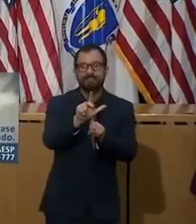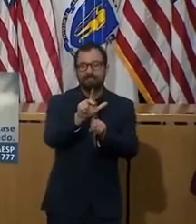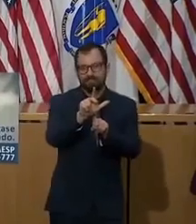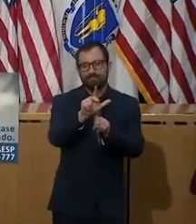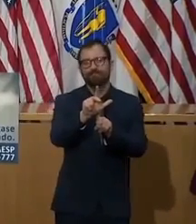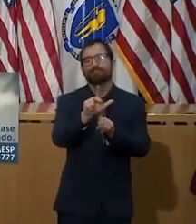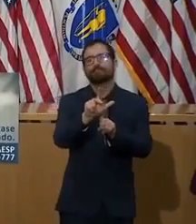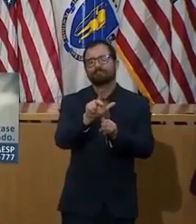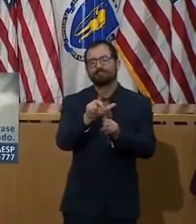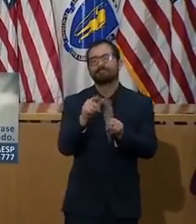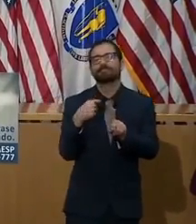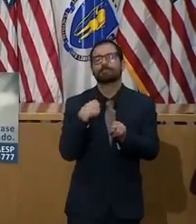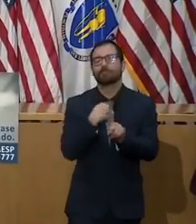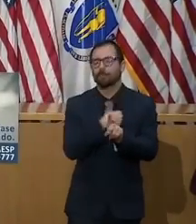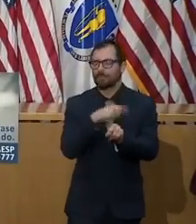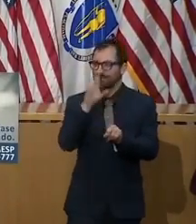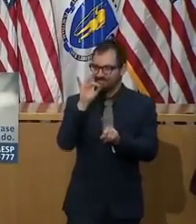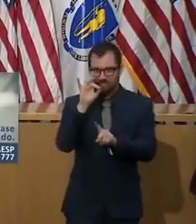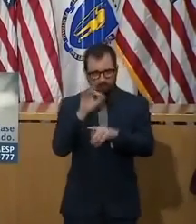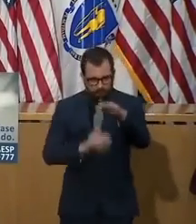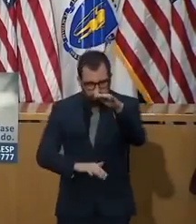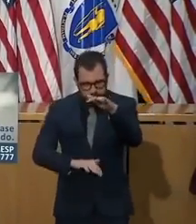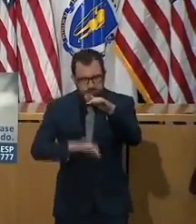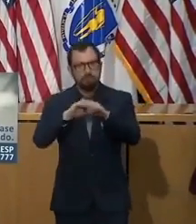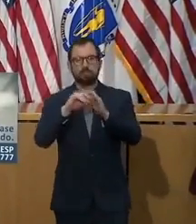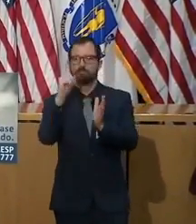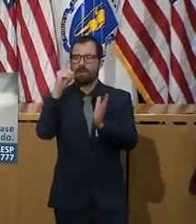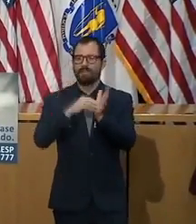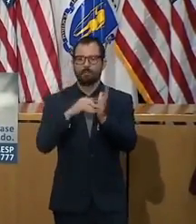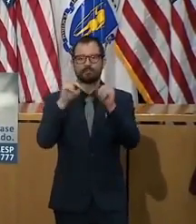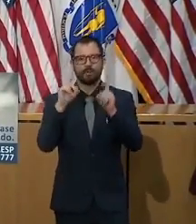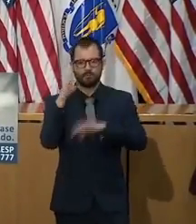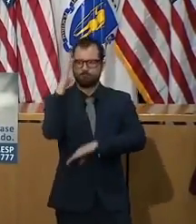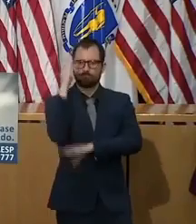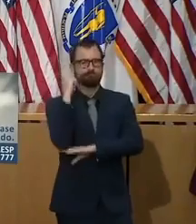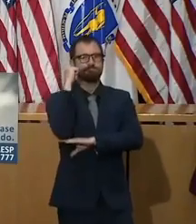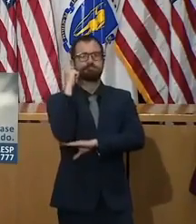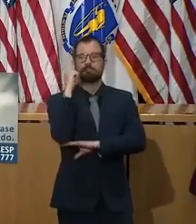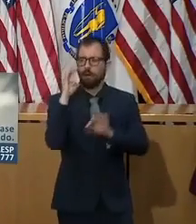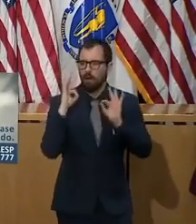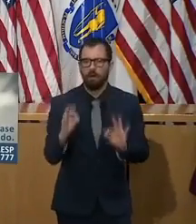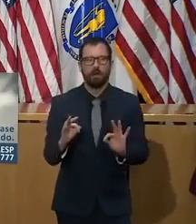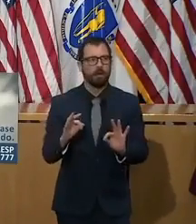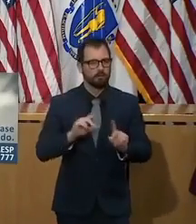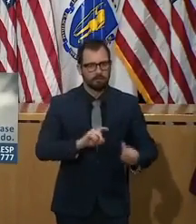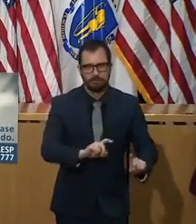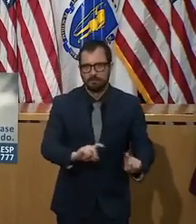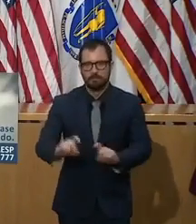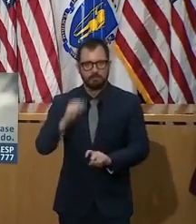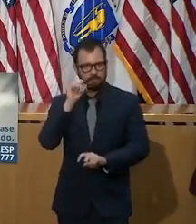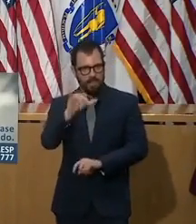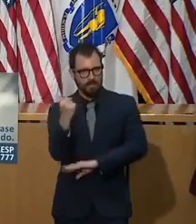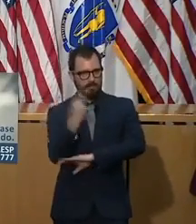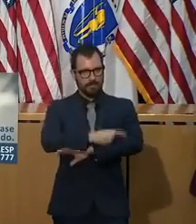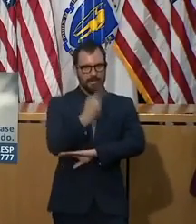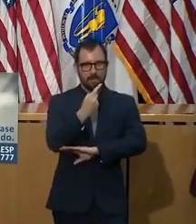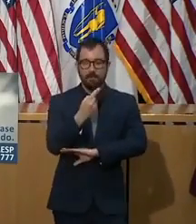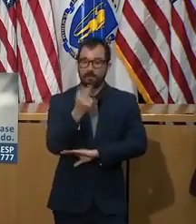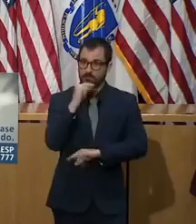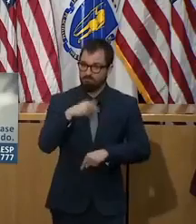time. Quest had just come online and we were ramping up to an ambitious goal of 3,500 tests per